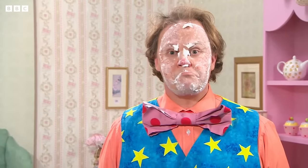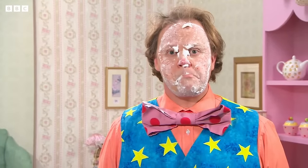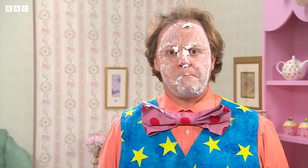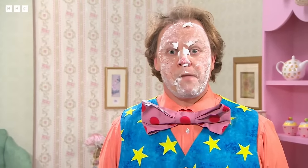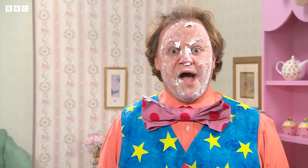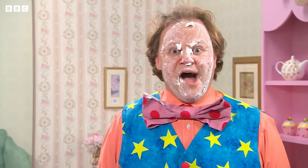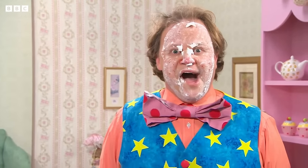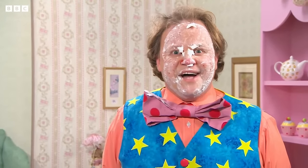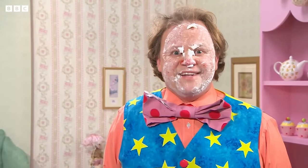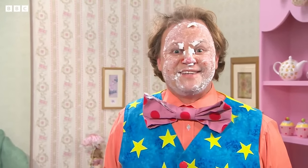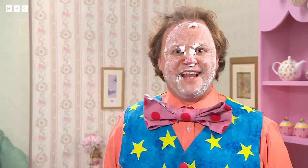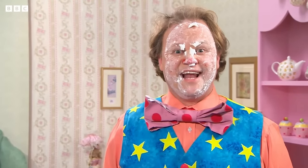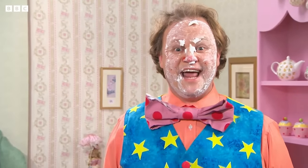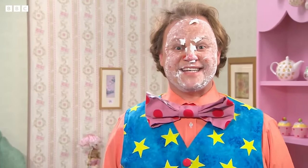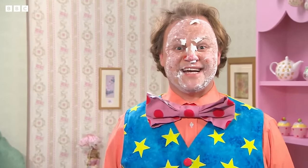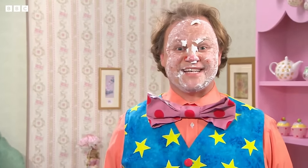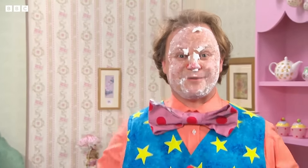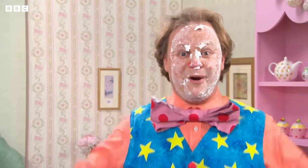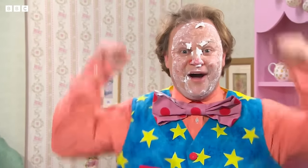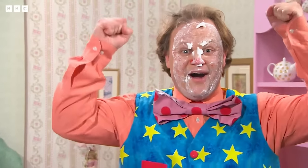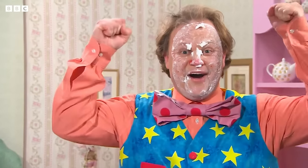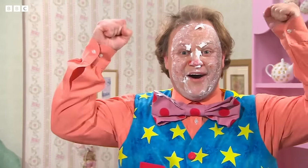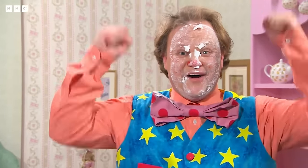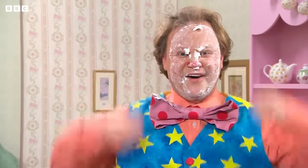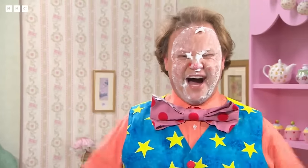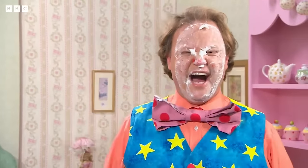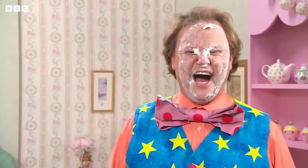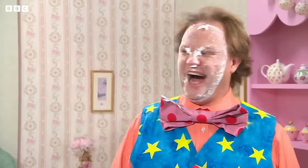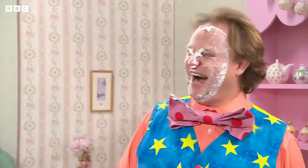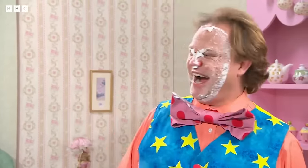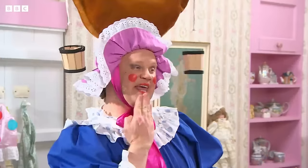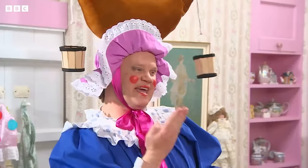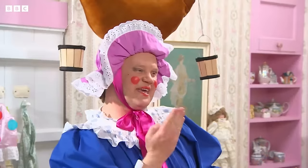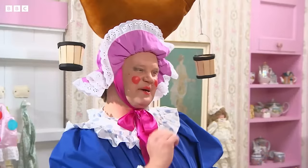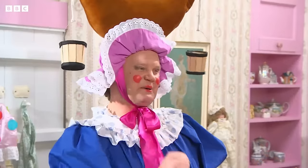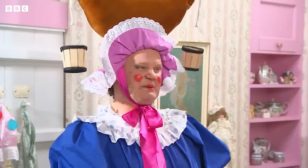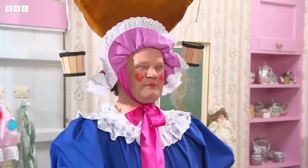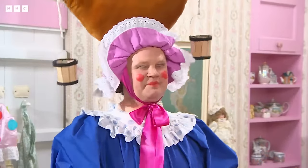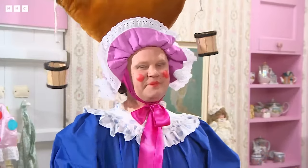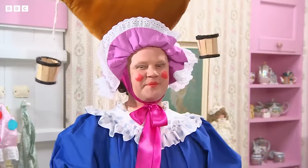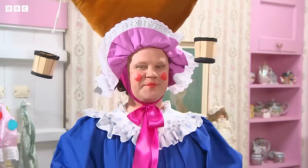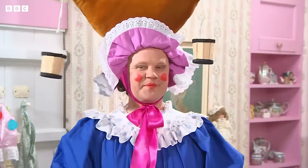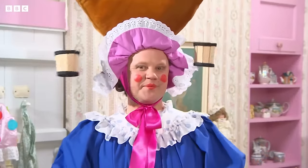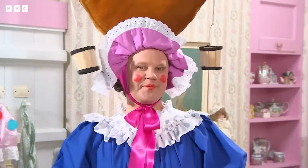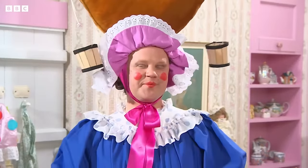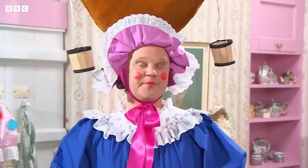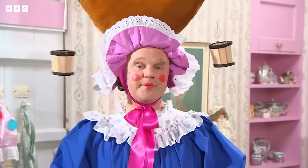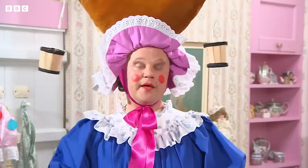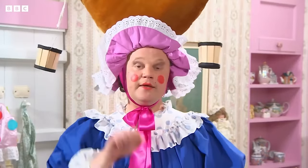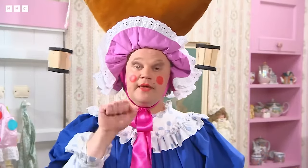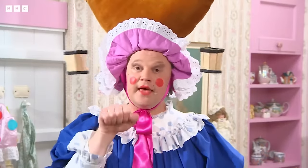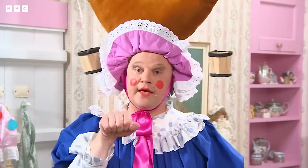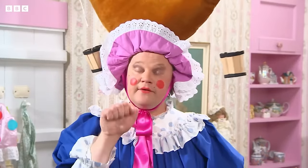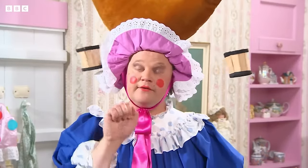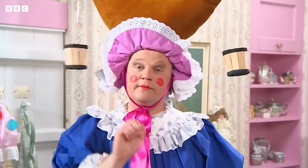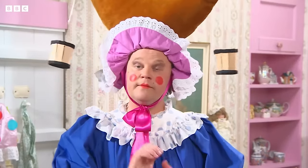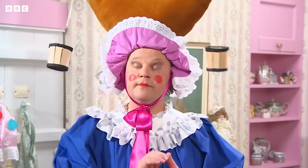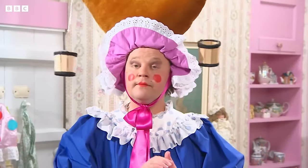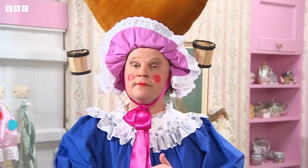Delicious! Woohoo! Thank you. Aunt Polly. Yes? Could you show us the